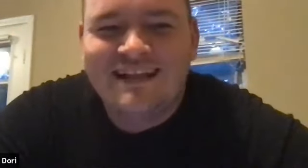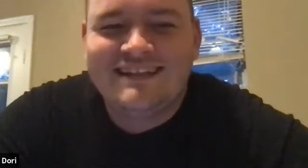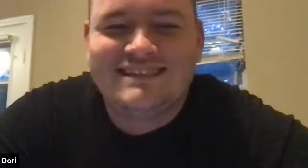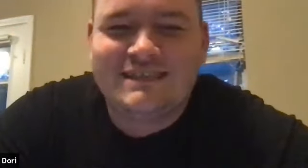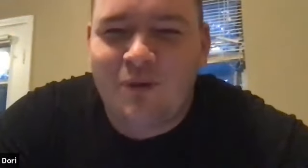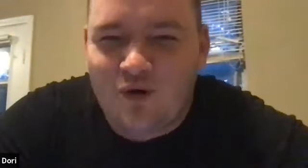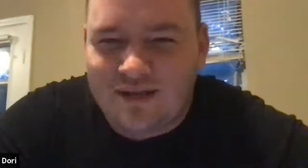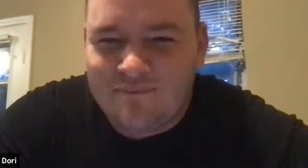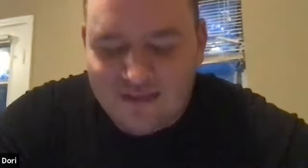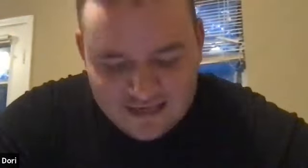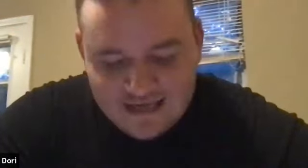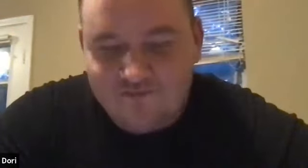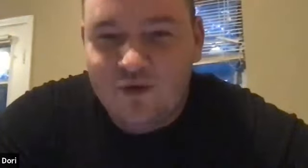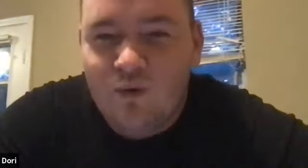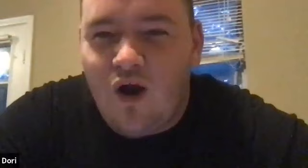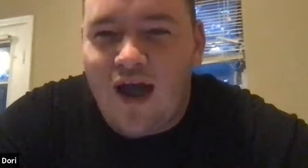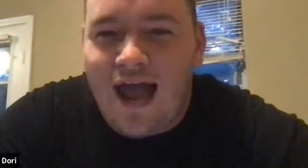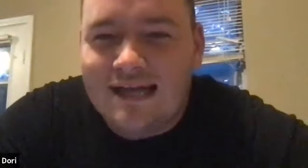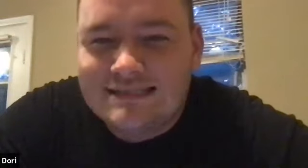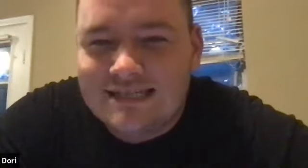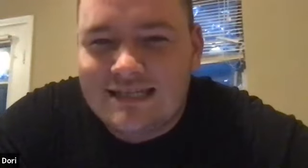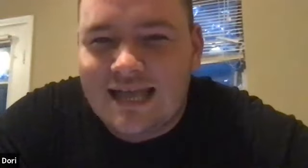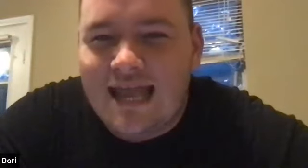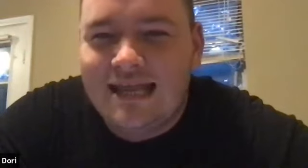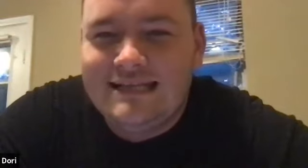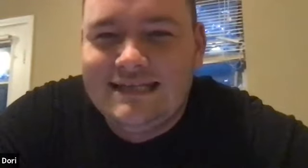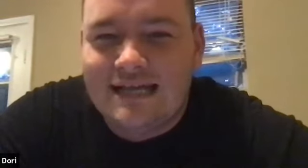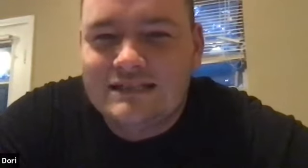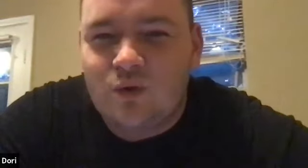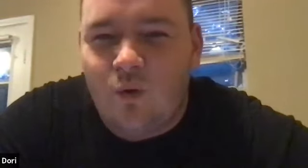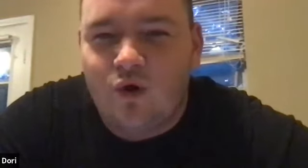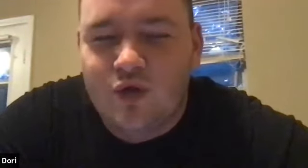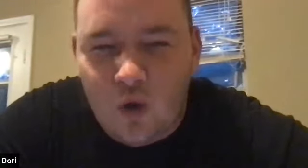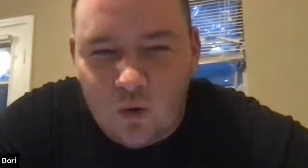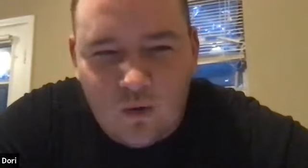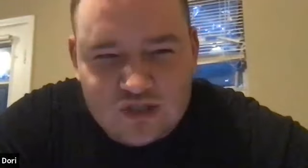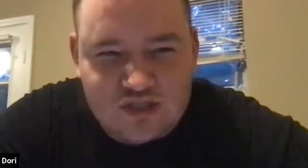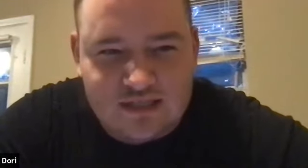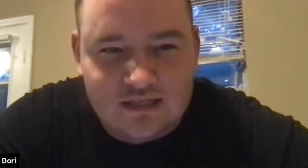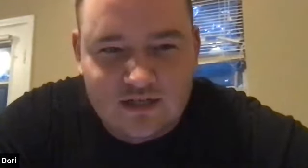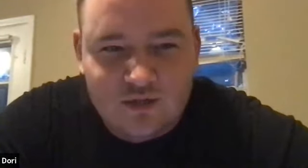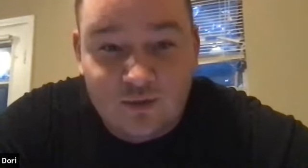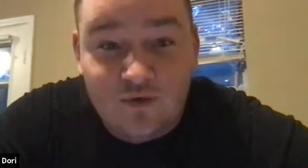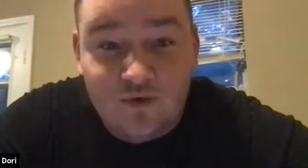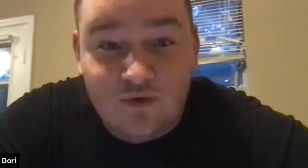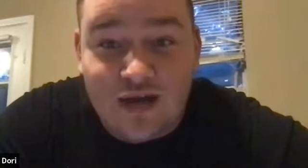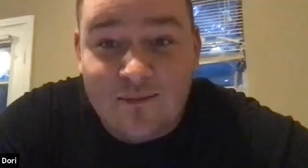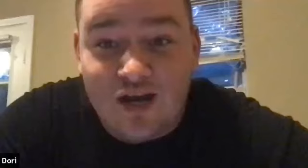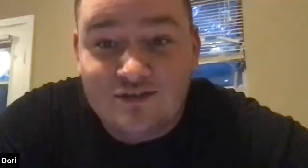This is important. If you are asking a yes or no question, you raise your